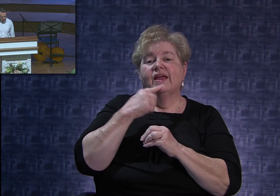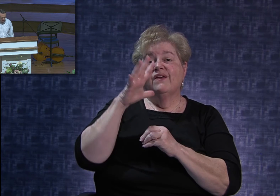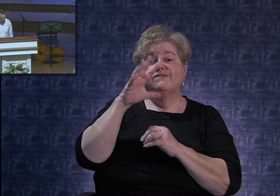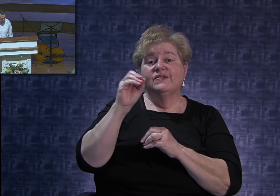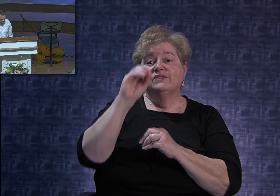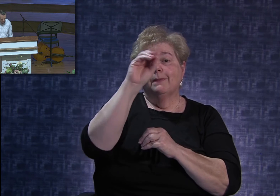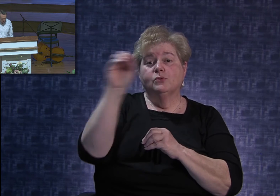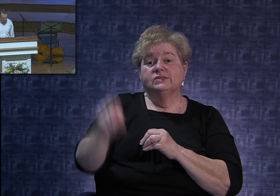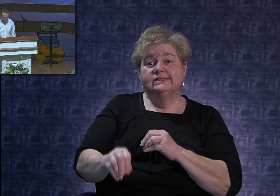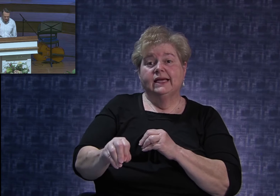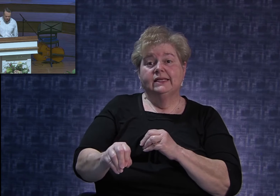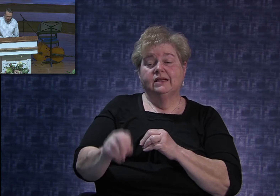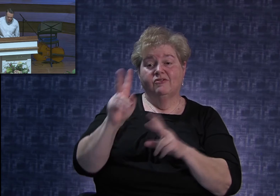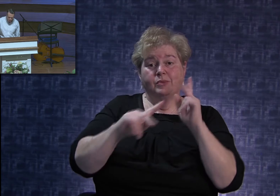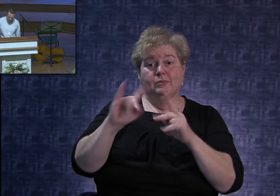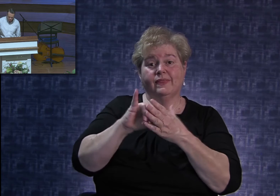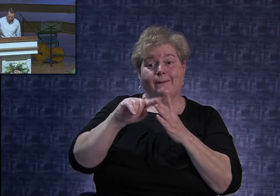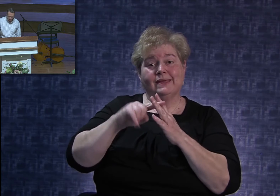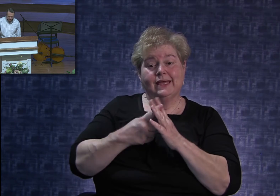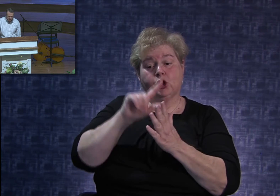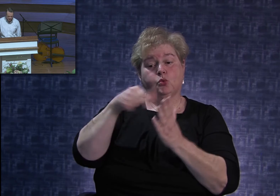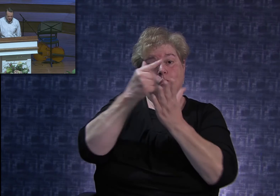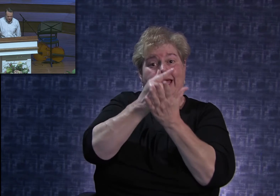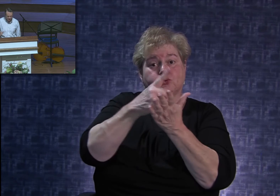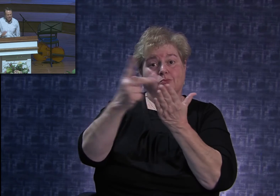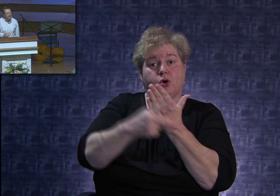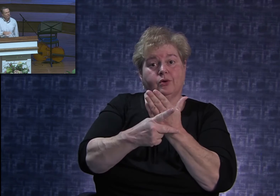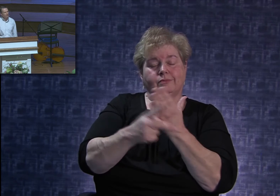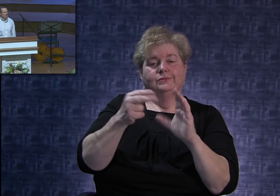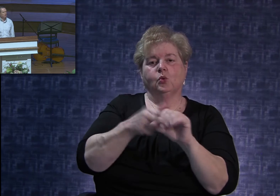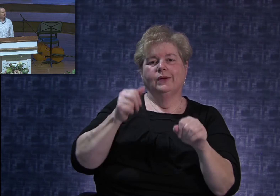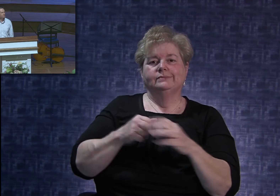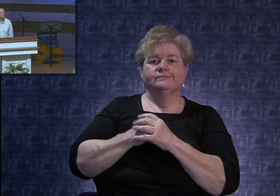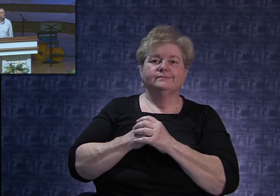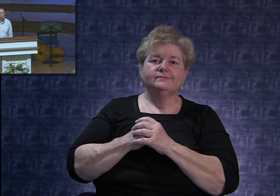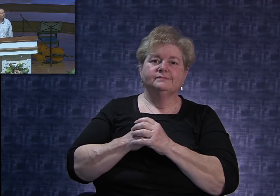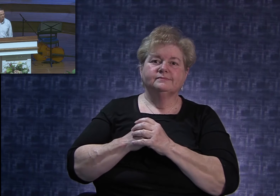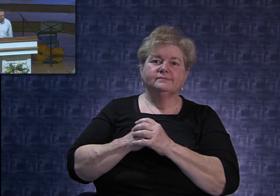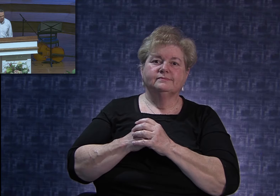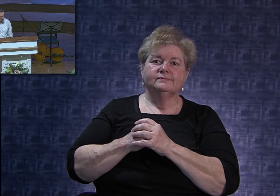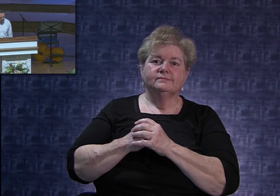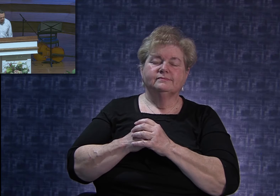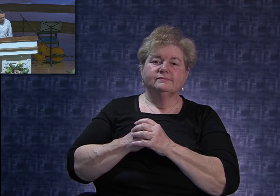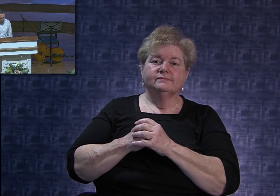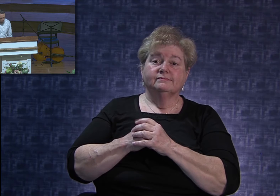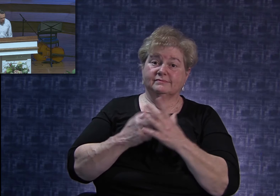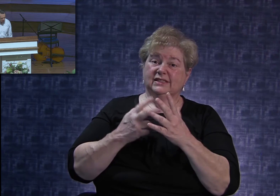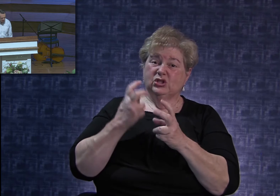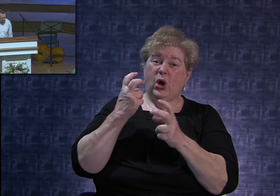50% of people, students, that begin graduate programs never finish. So